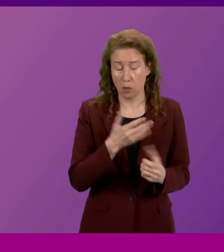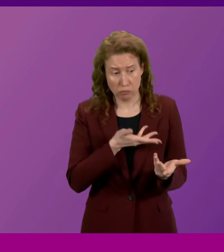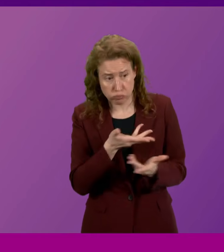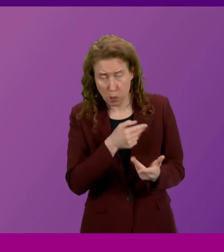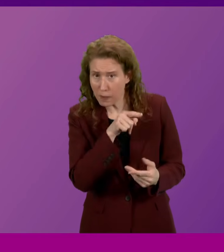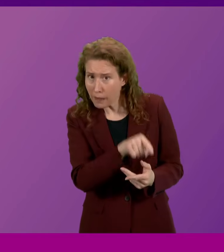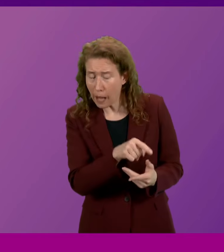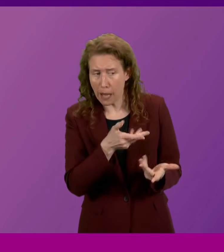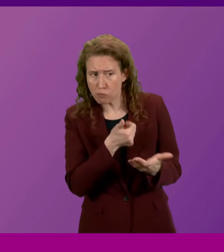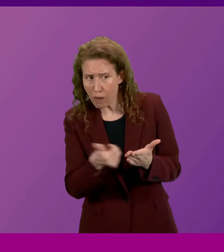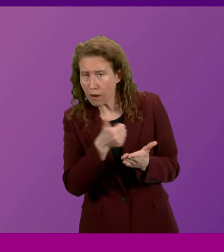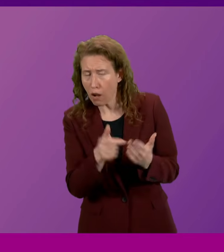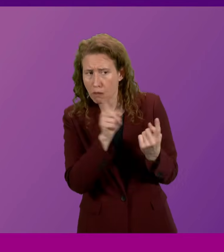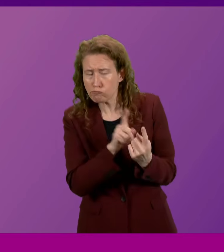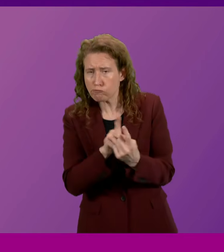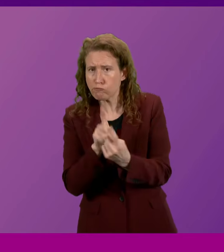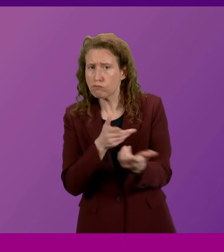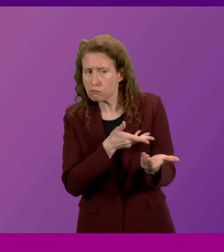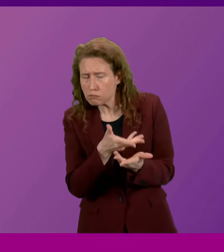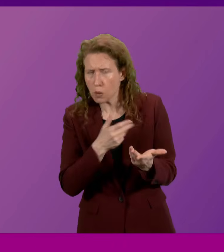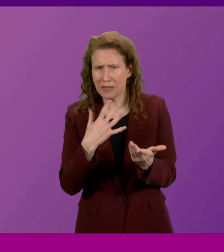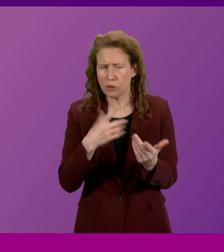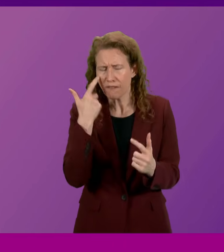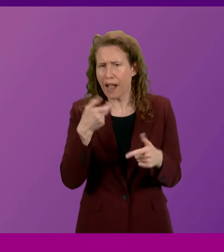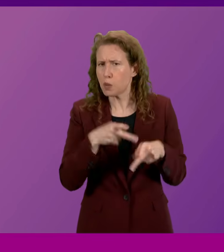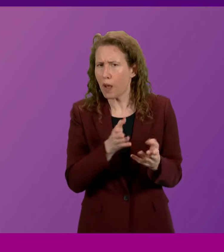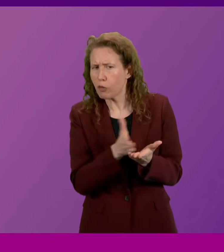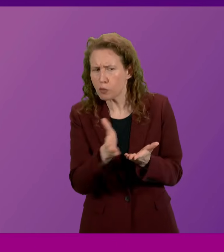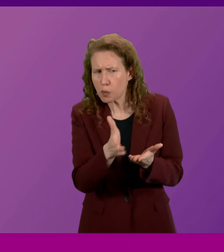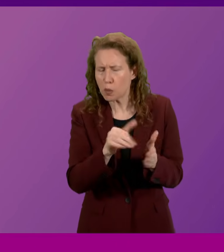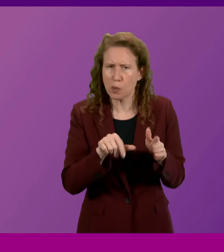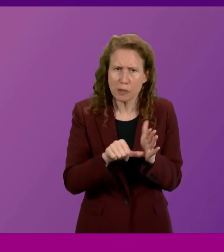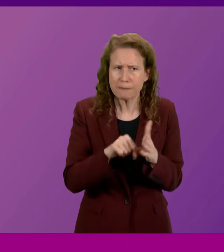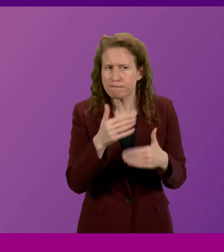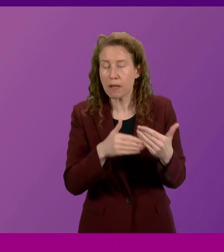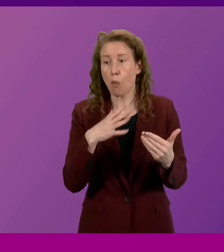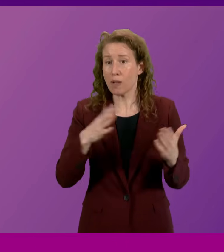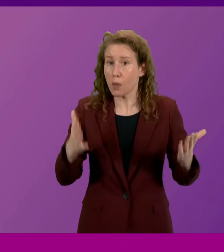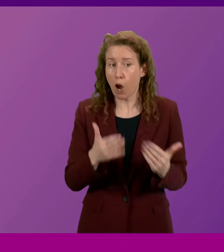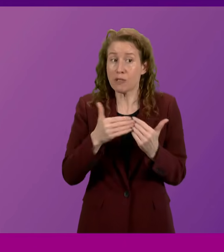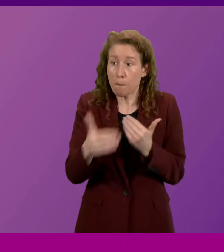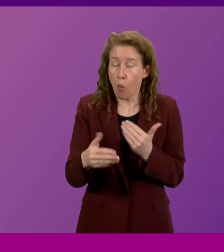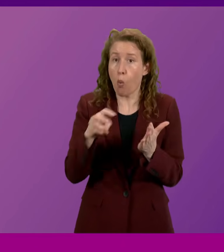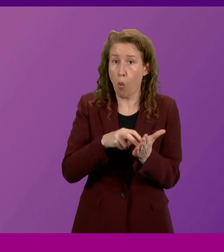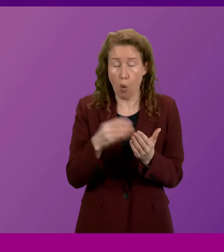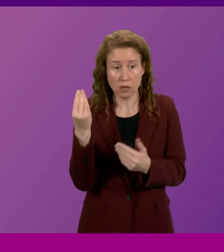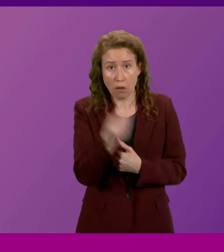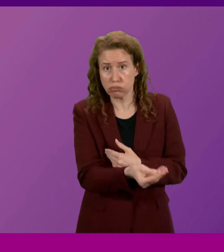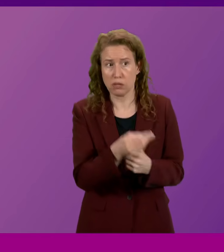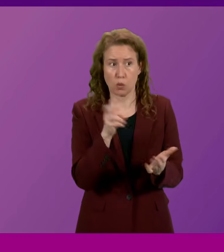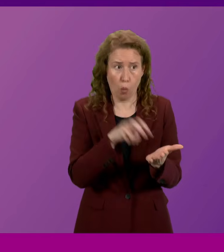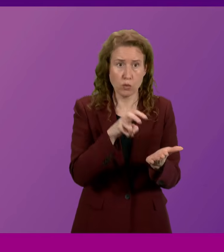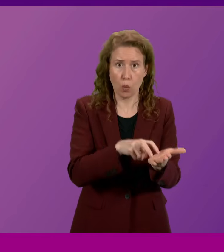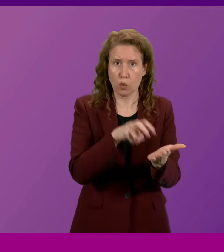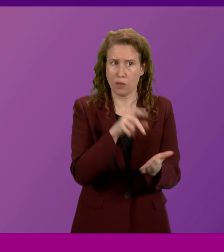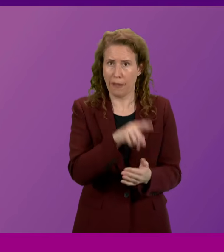with the company on a regular basis to find a way through these challenges and to encourage more orders to come to Alexander Dennis,